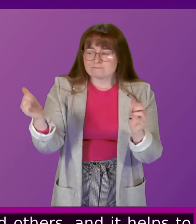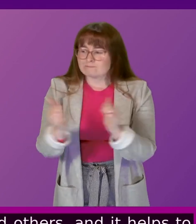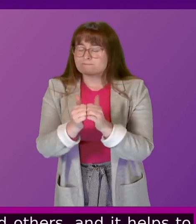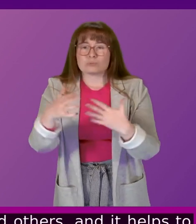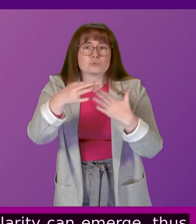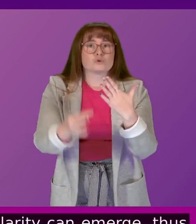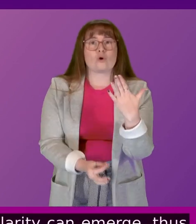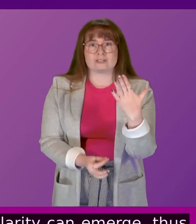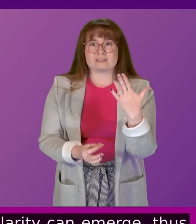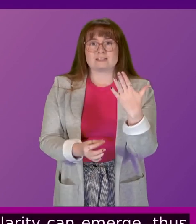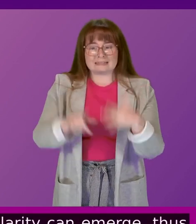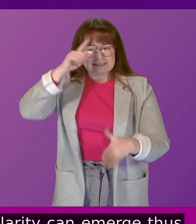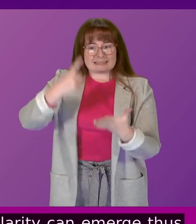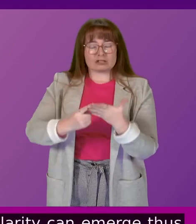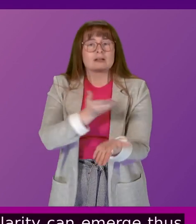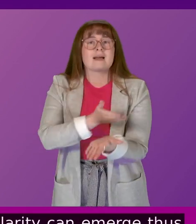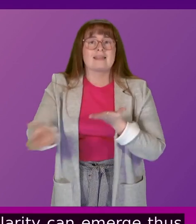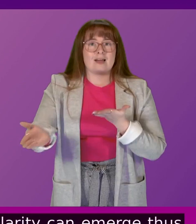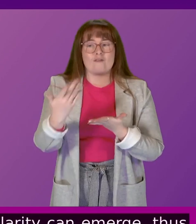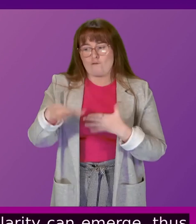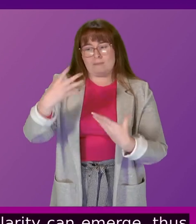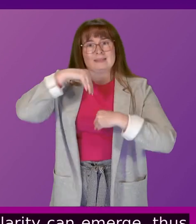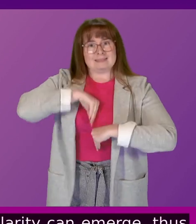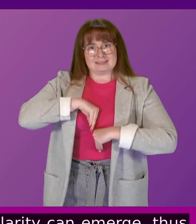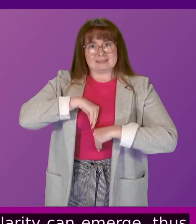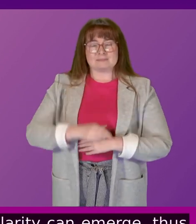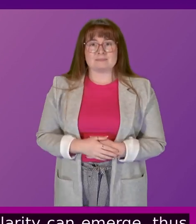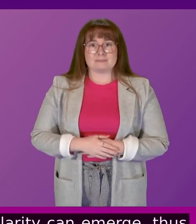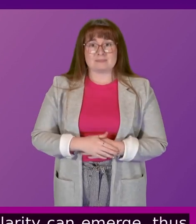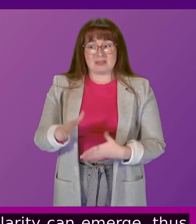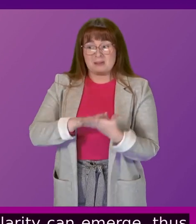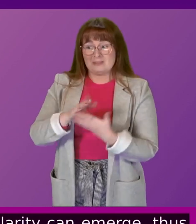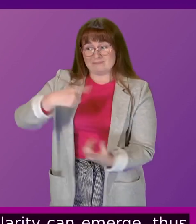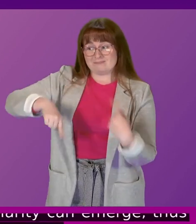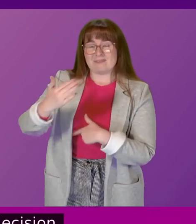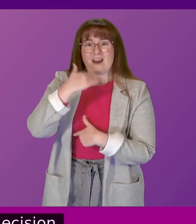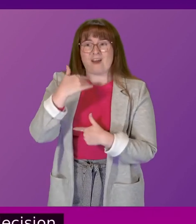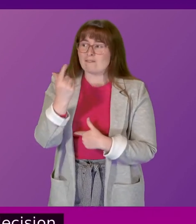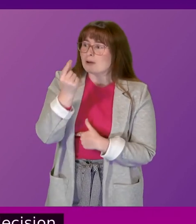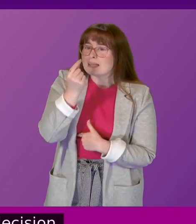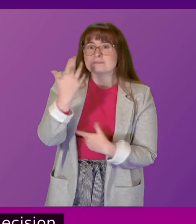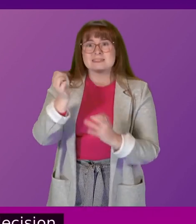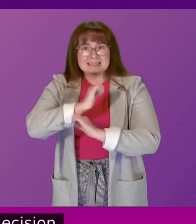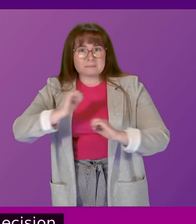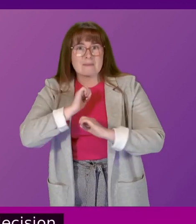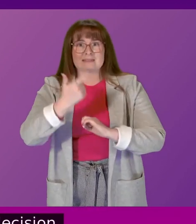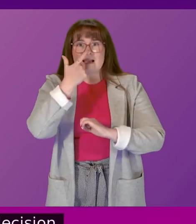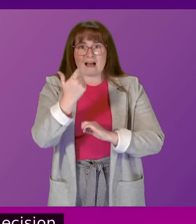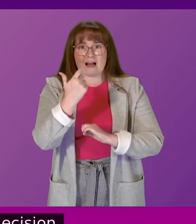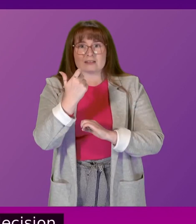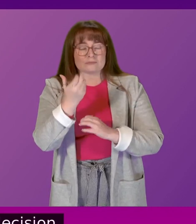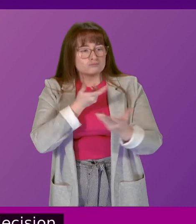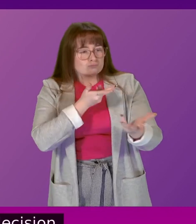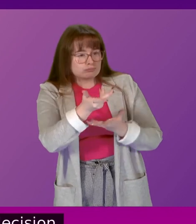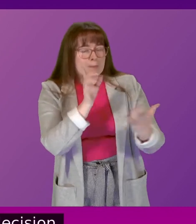choice, and decision. And this will leave room in the tank to build constructive listening